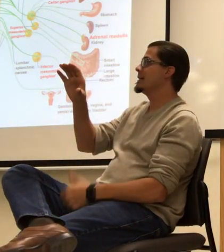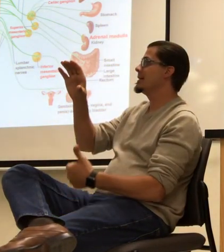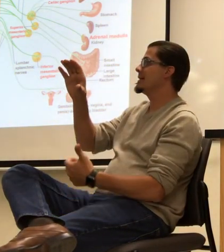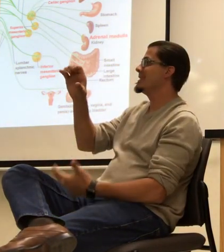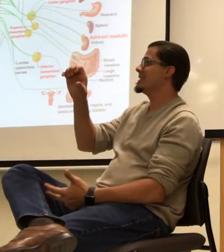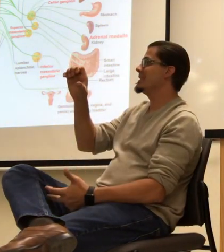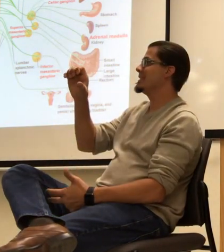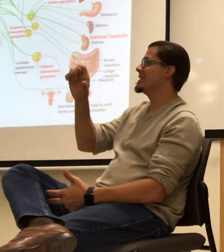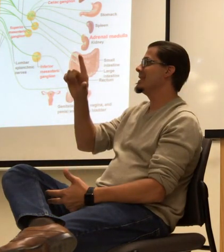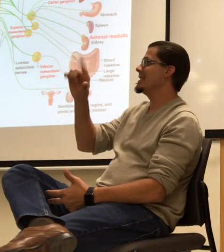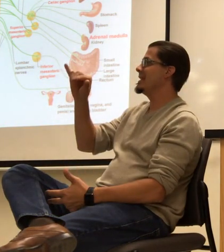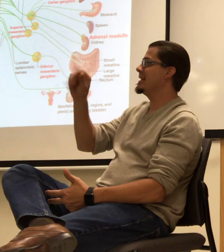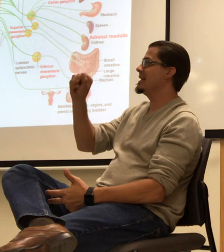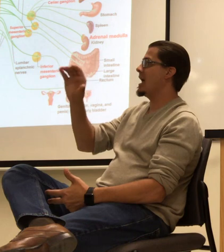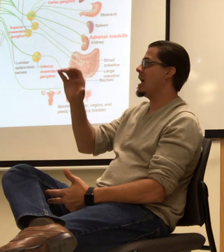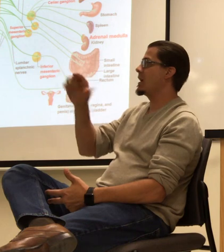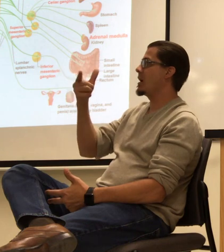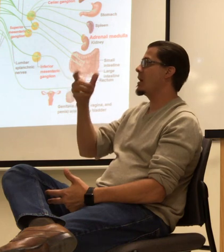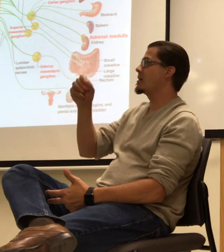ganglion,